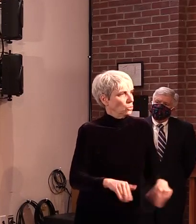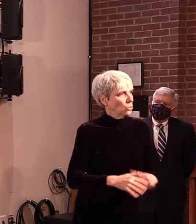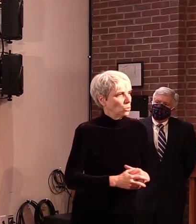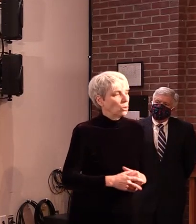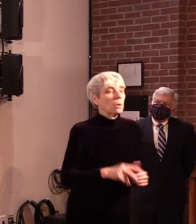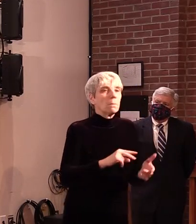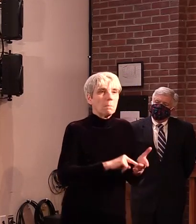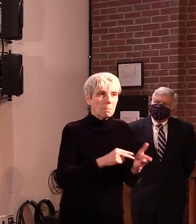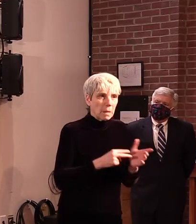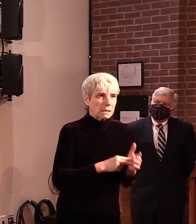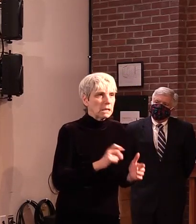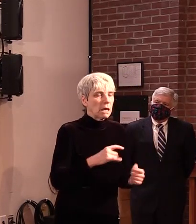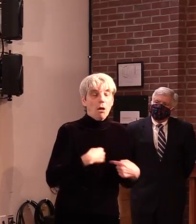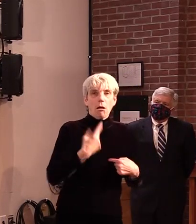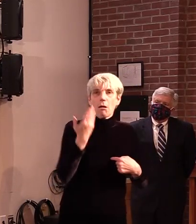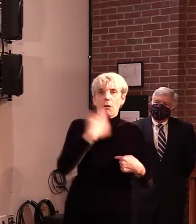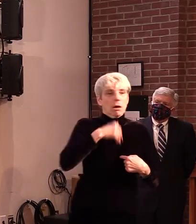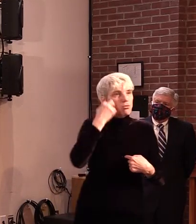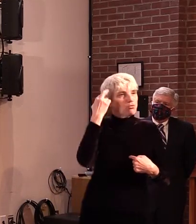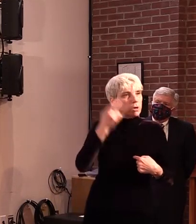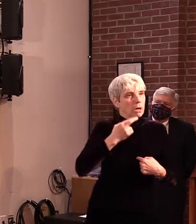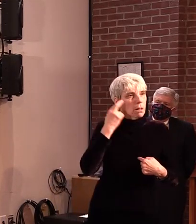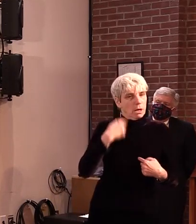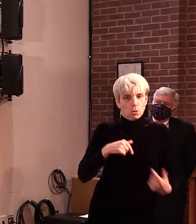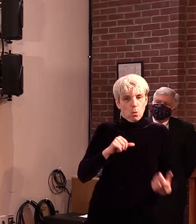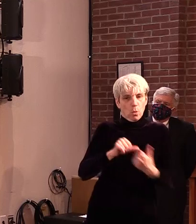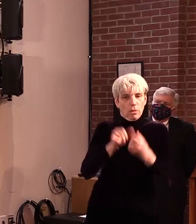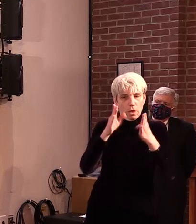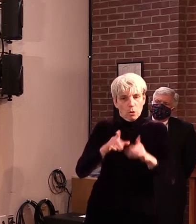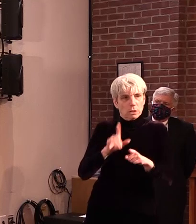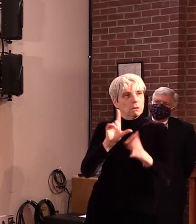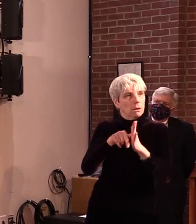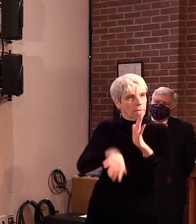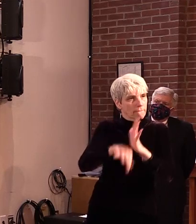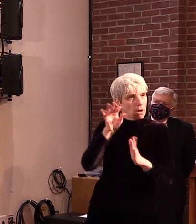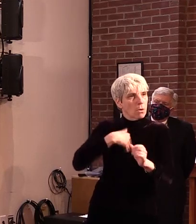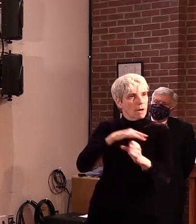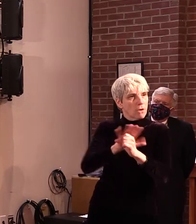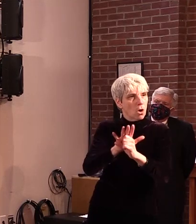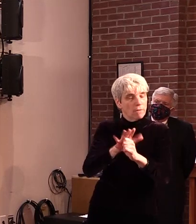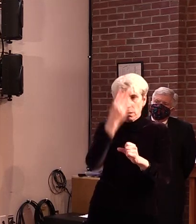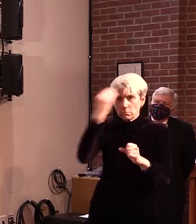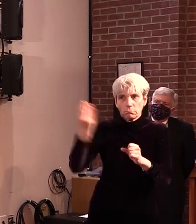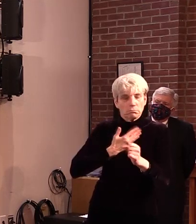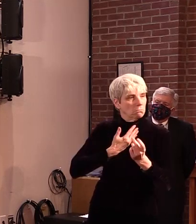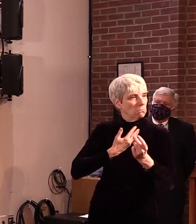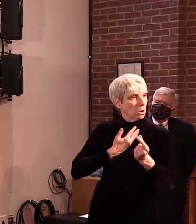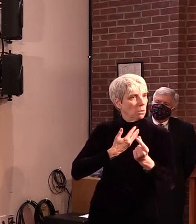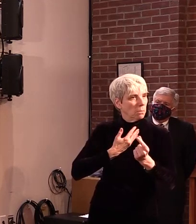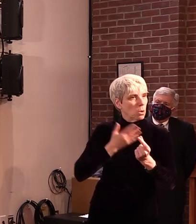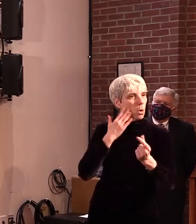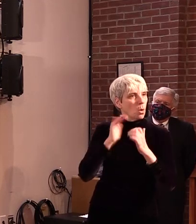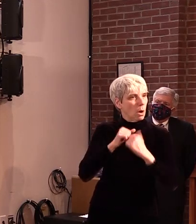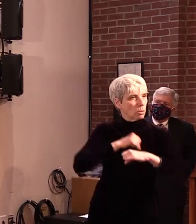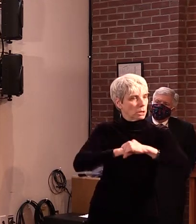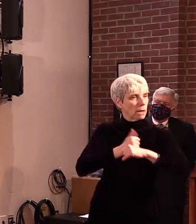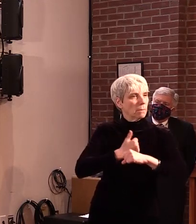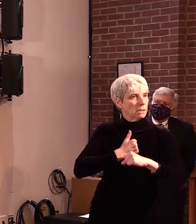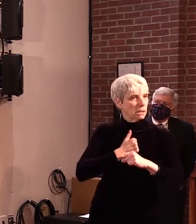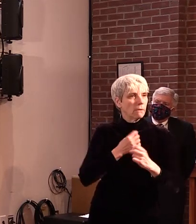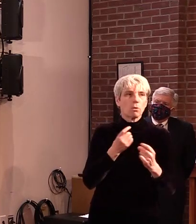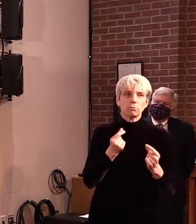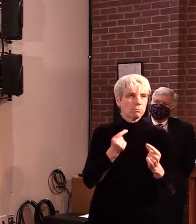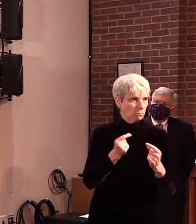themselves or others will hear from us quickly. As of this morning, of the 23